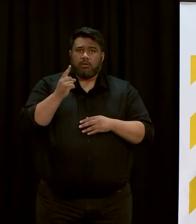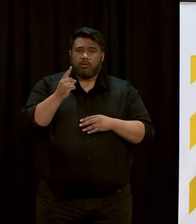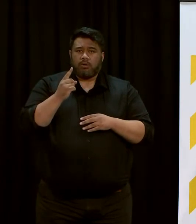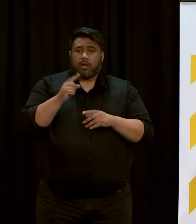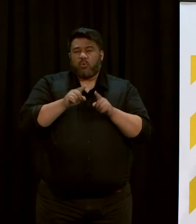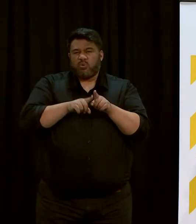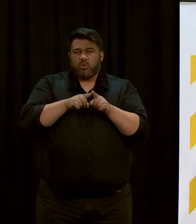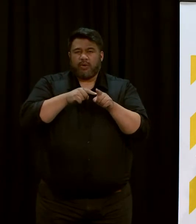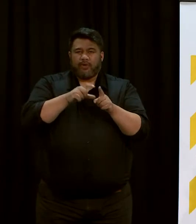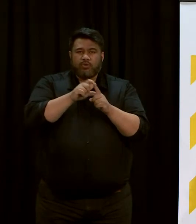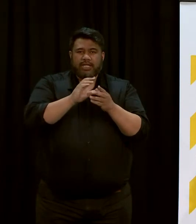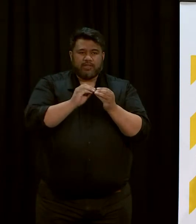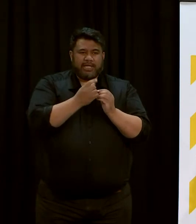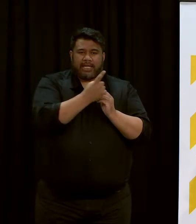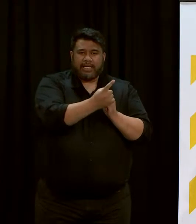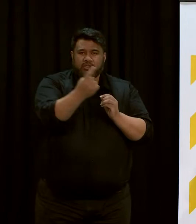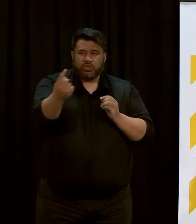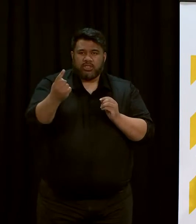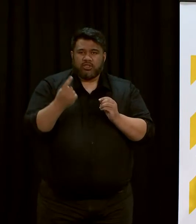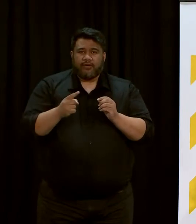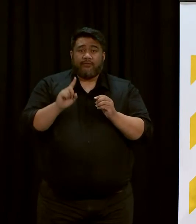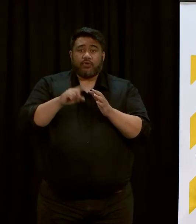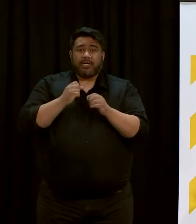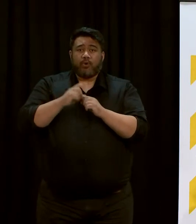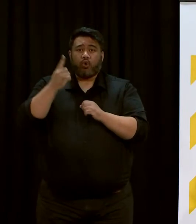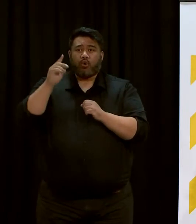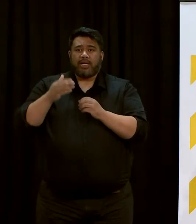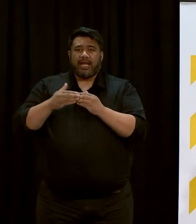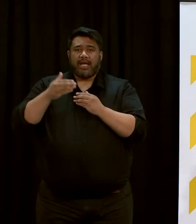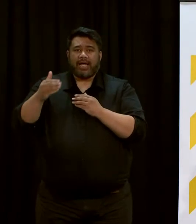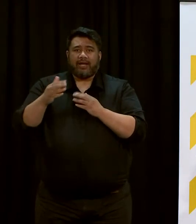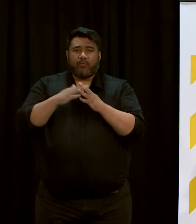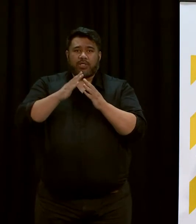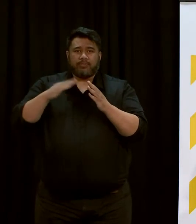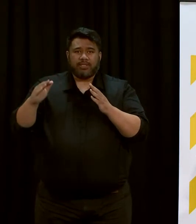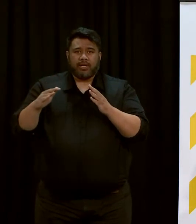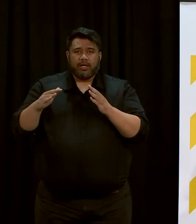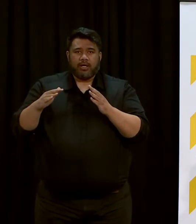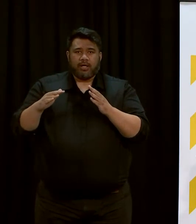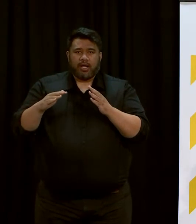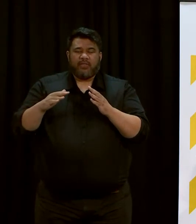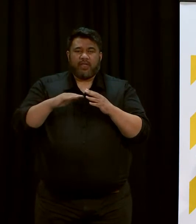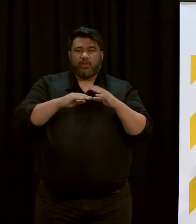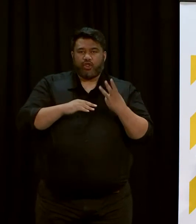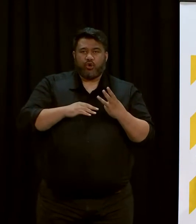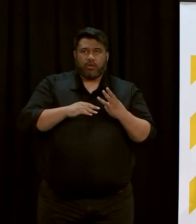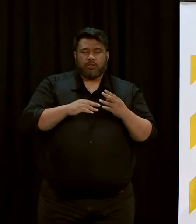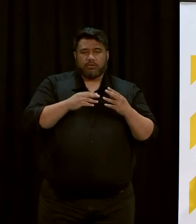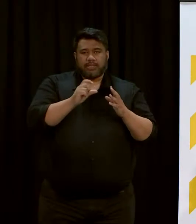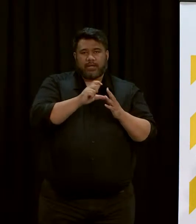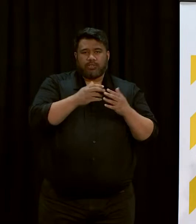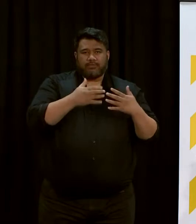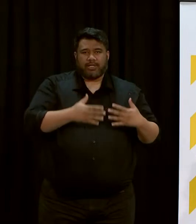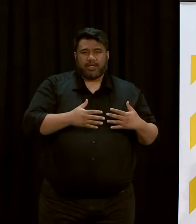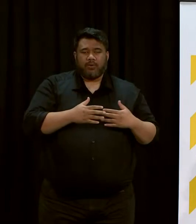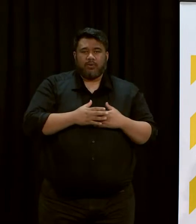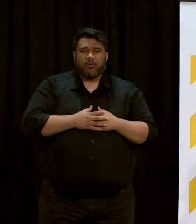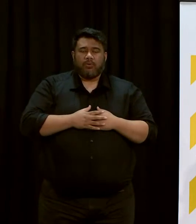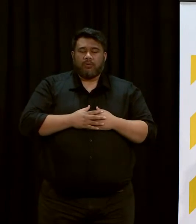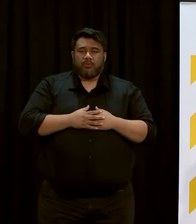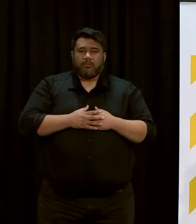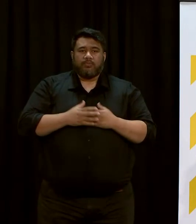differences between the district health boards. Auckland is ahead of Waitemata, which is ahead of Counties Manukau, so it will vary a little bit by